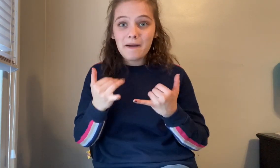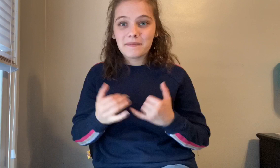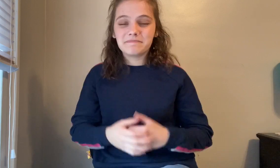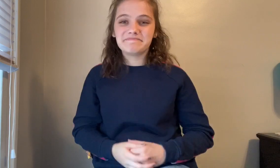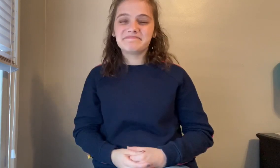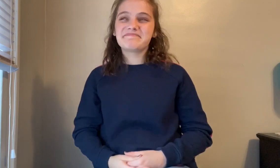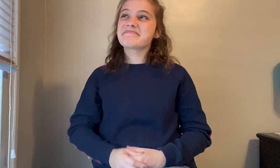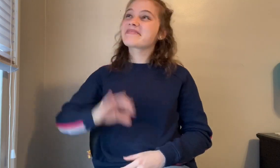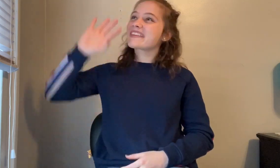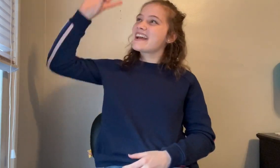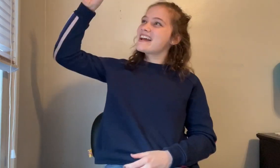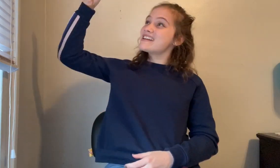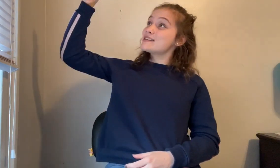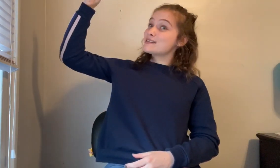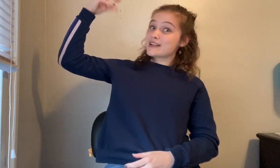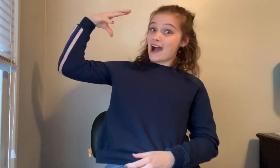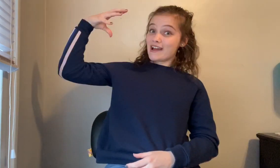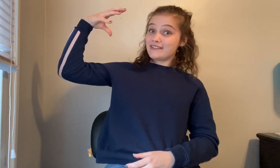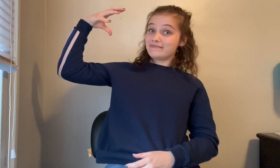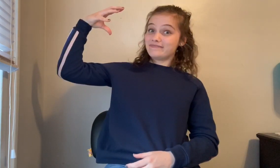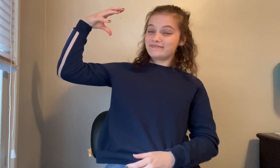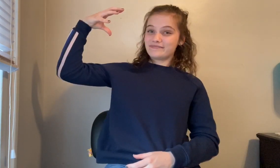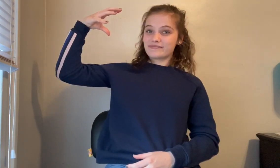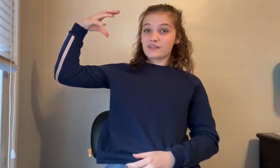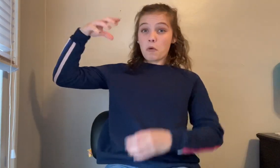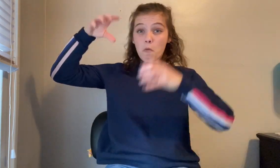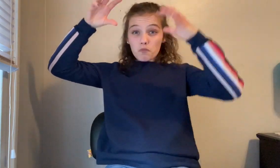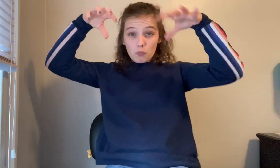Sun pops, drizzle stops.